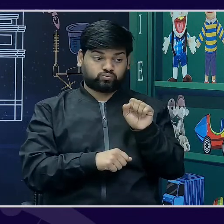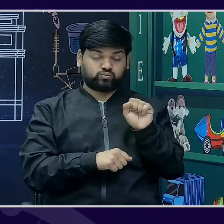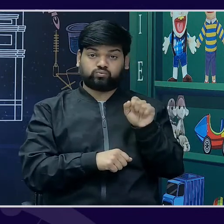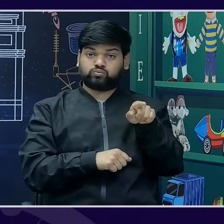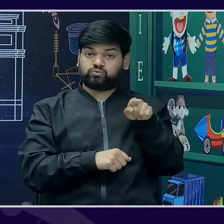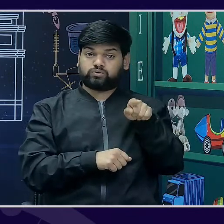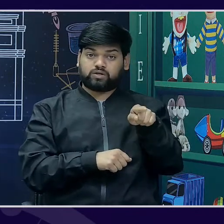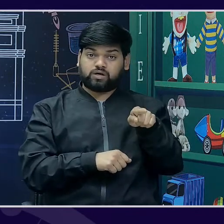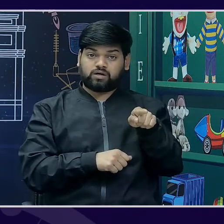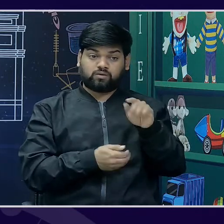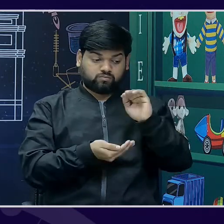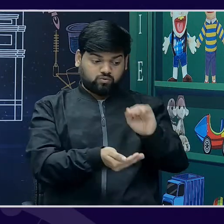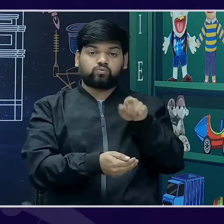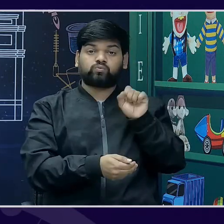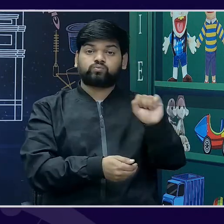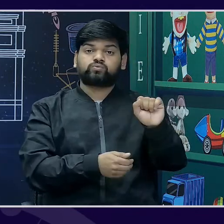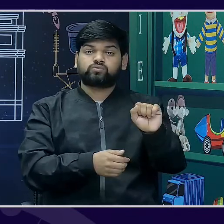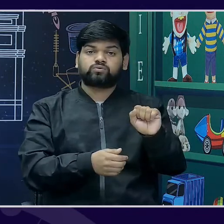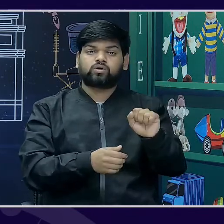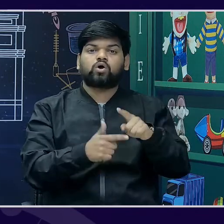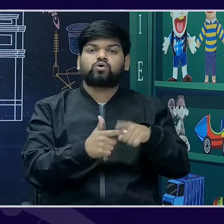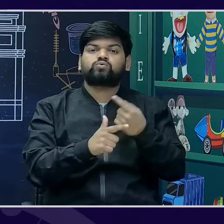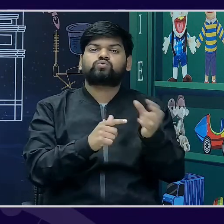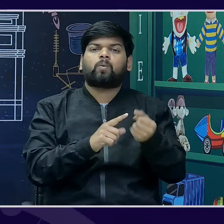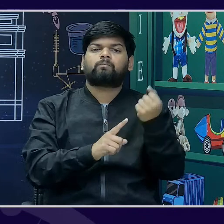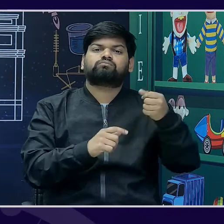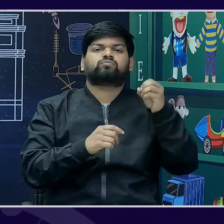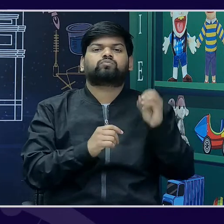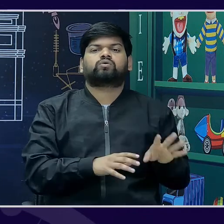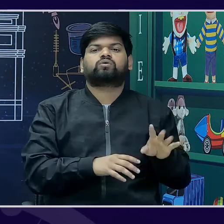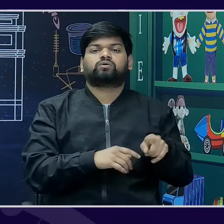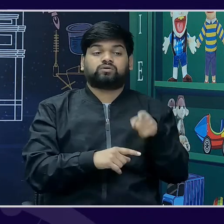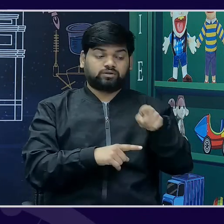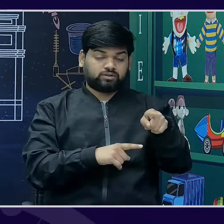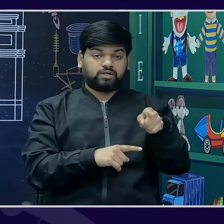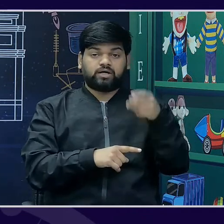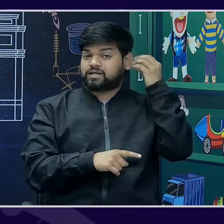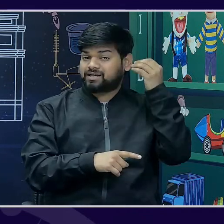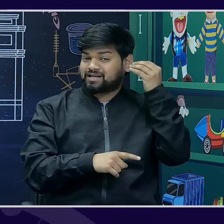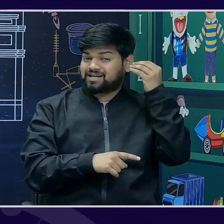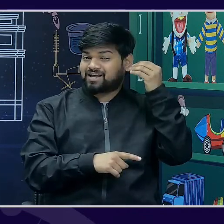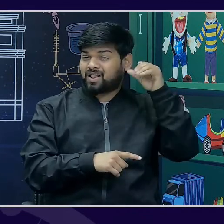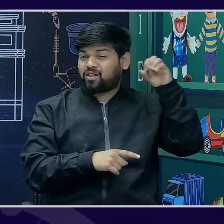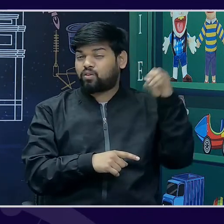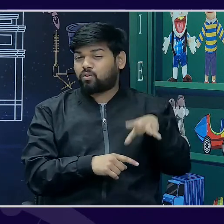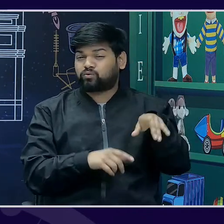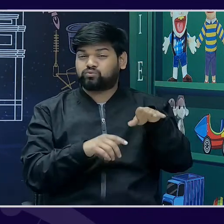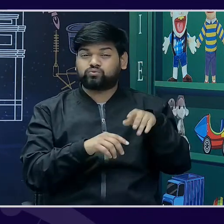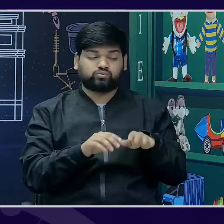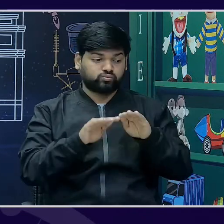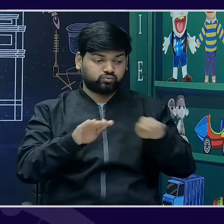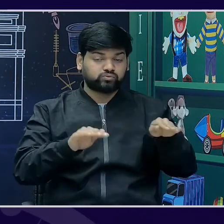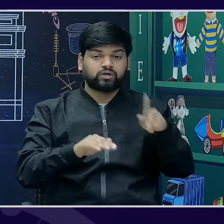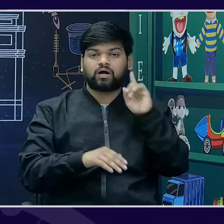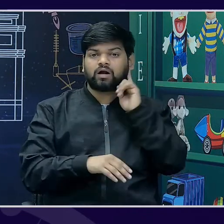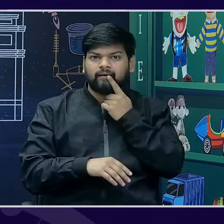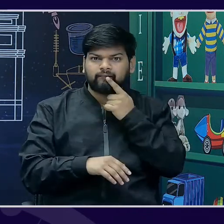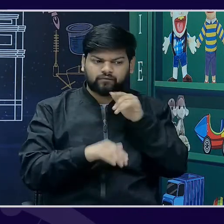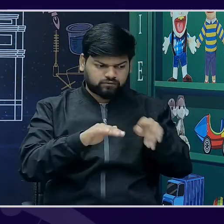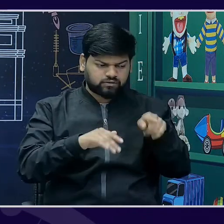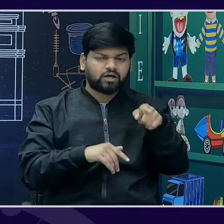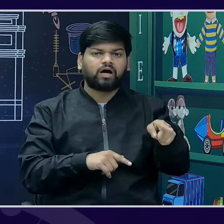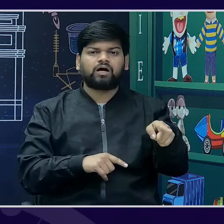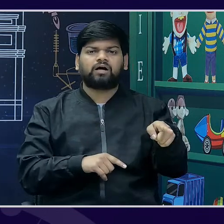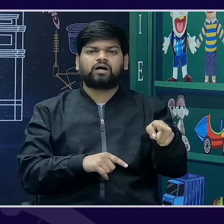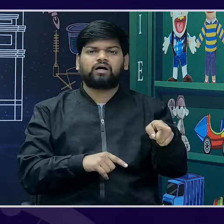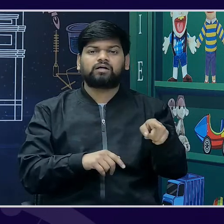because hearing loss makes you cut from the society, from the Your own family also gets detached.